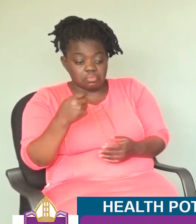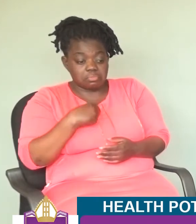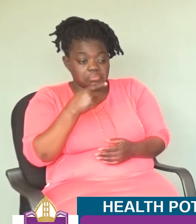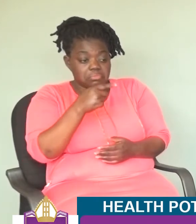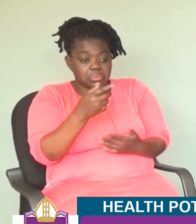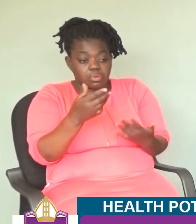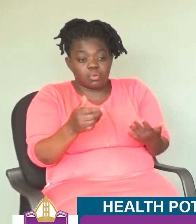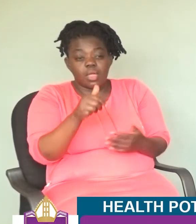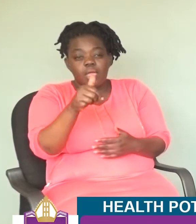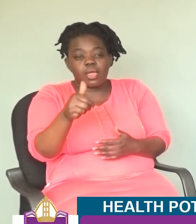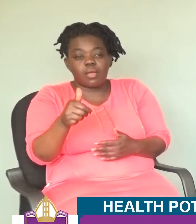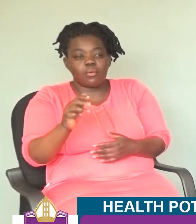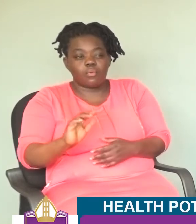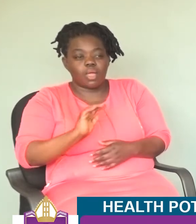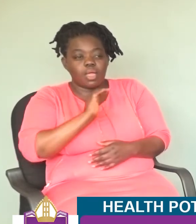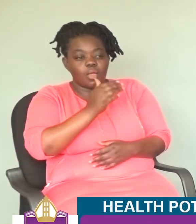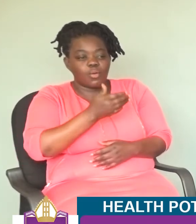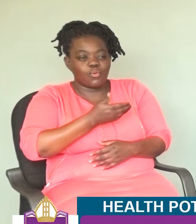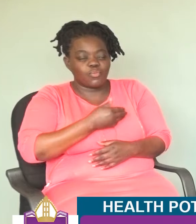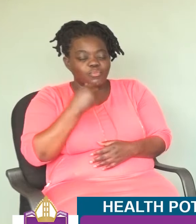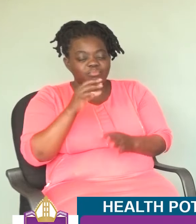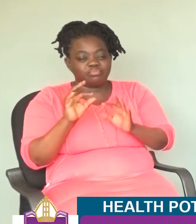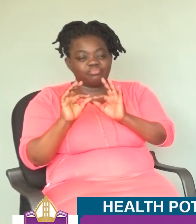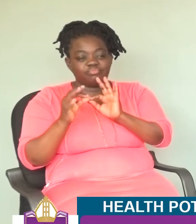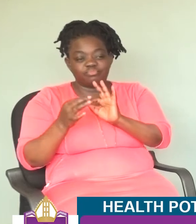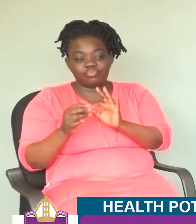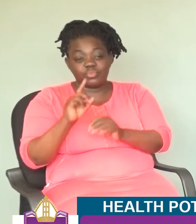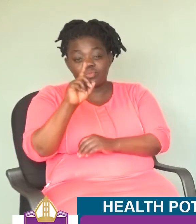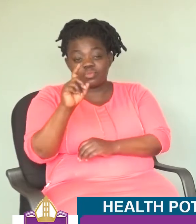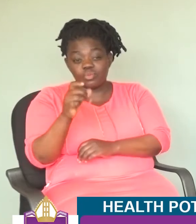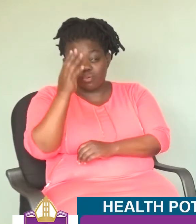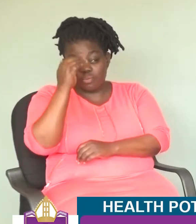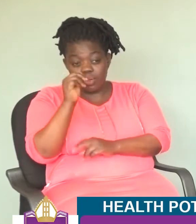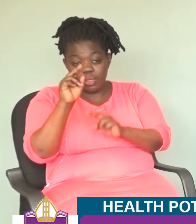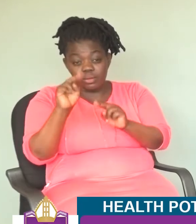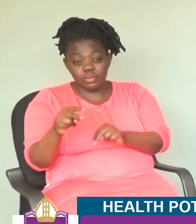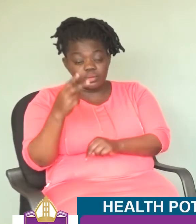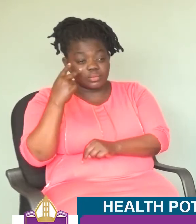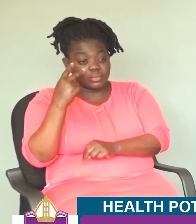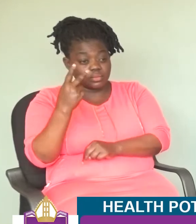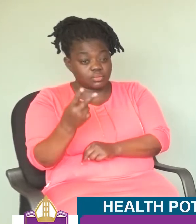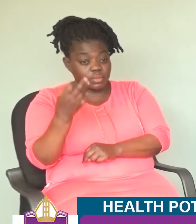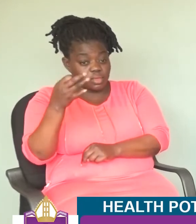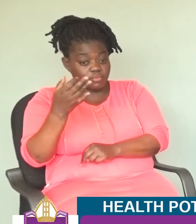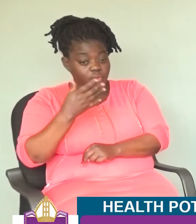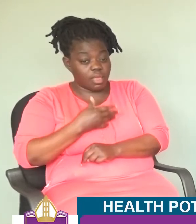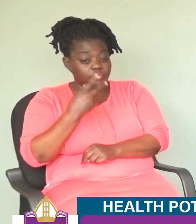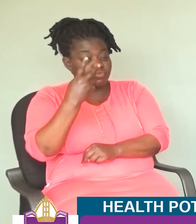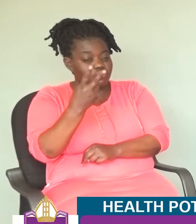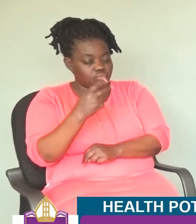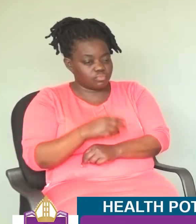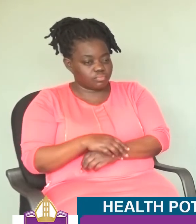one of our lady who is doing the interpretation. The question is, why don't they see two if you have two eyes?